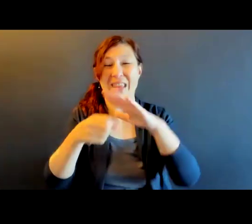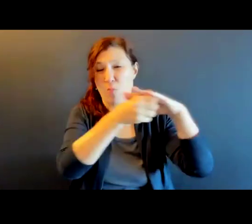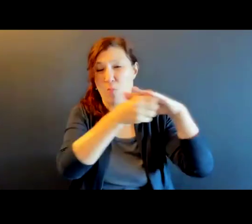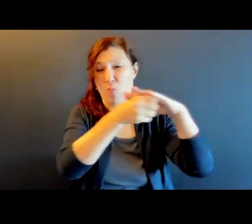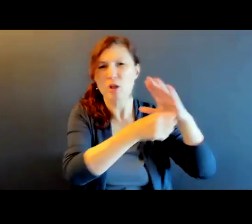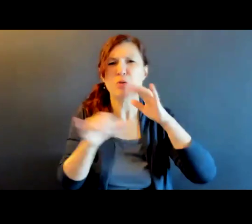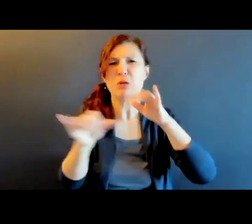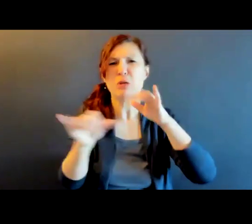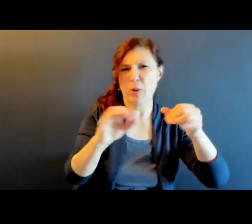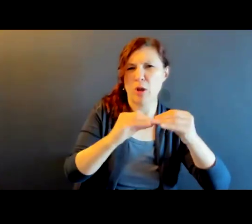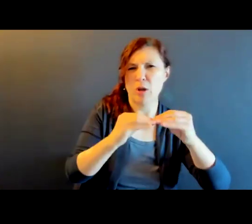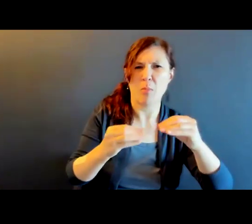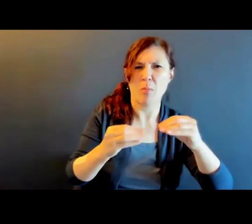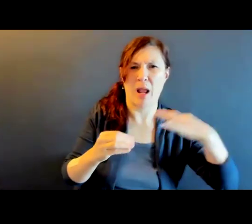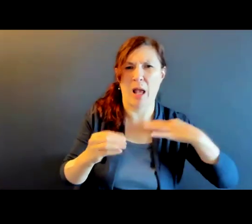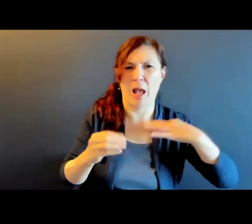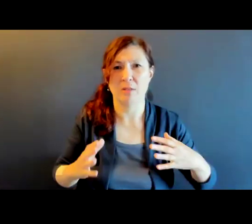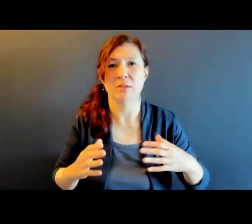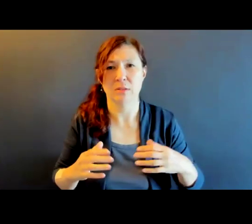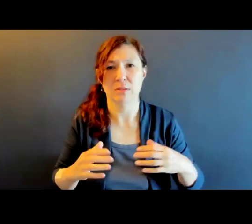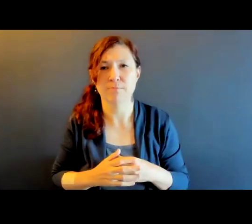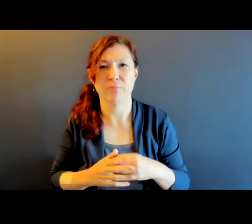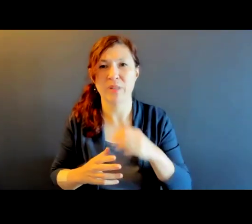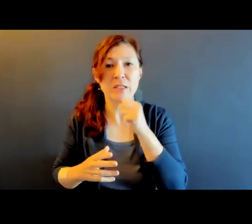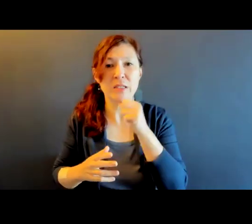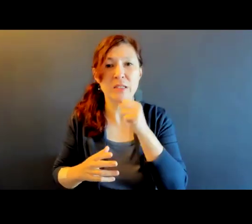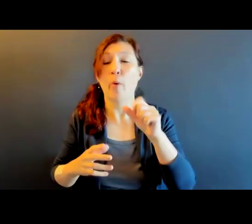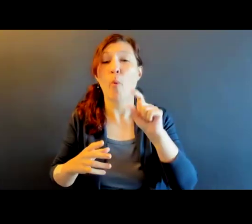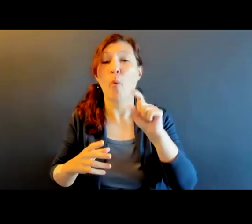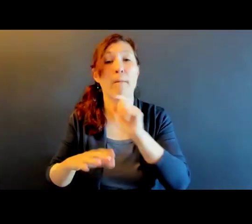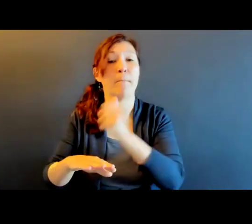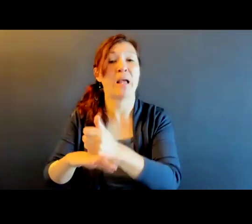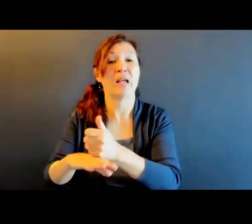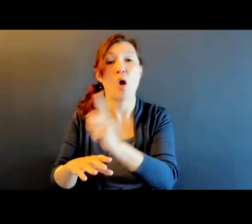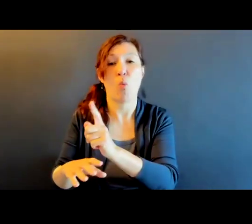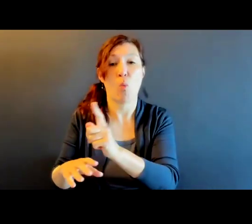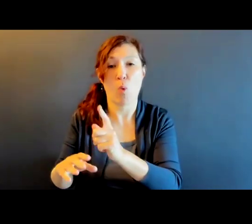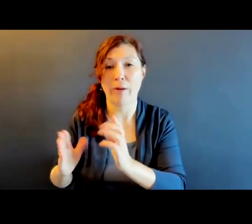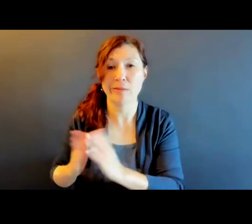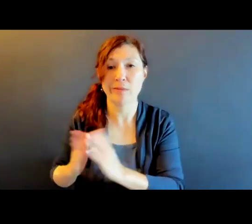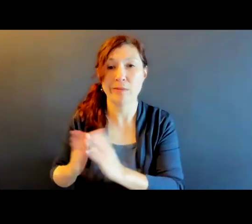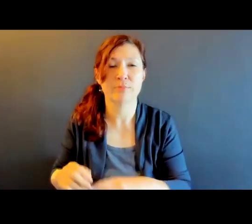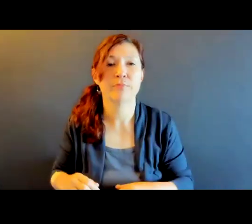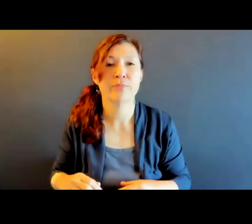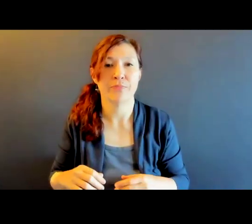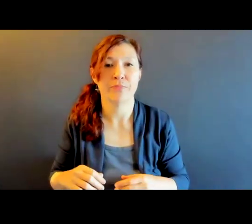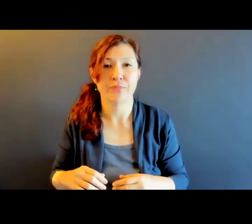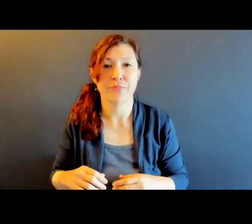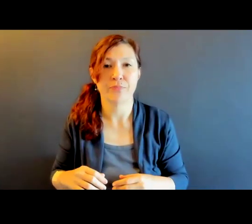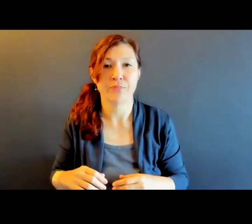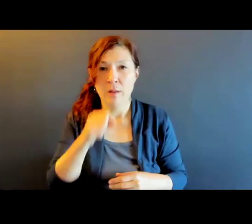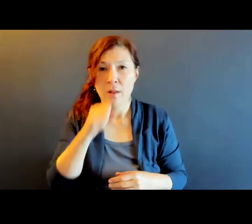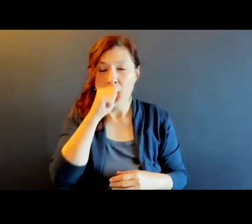have an impact on the timeline of invitations being sent, as we would not be able to determine the tiers until all of the